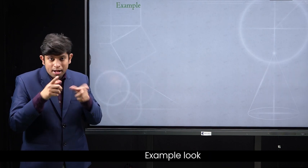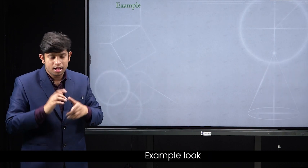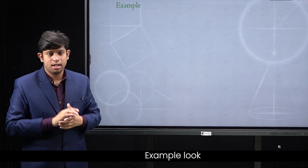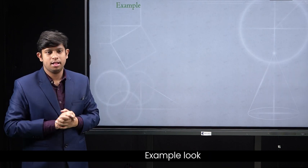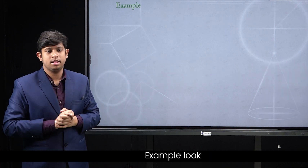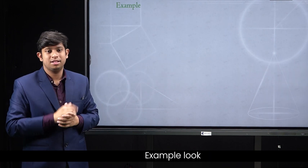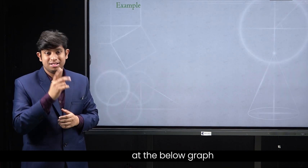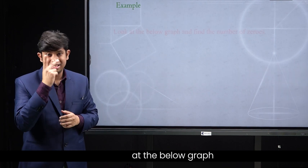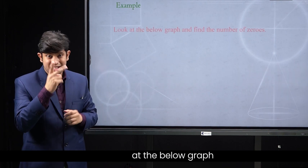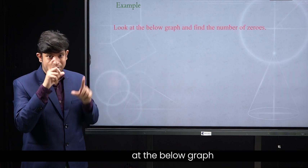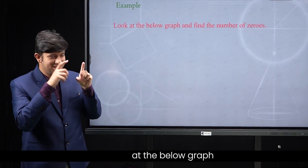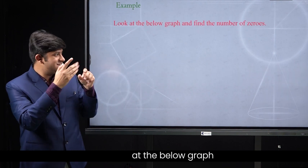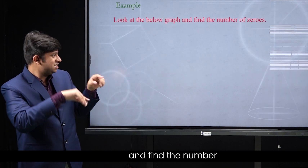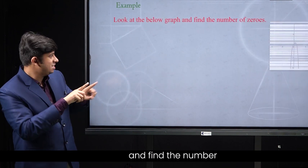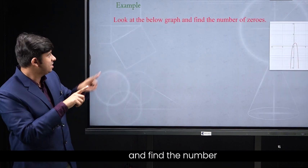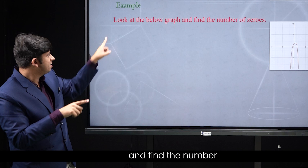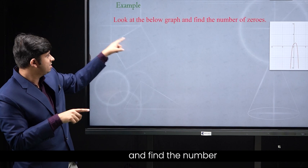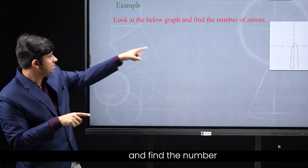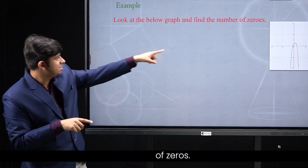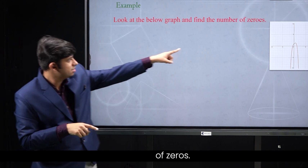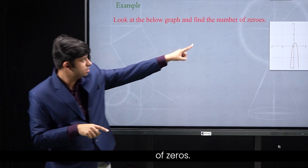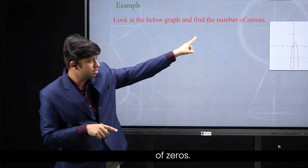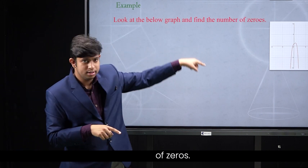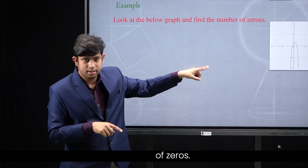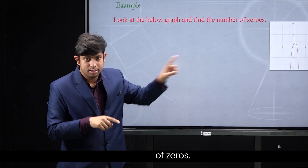Example: look at the below graph and find the number of zeros.